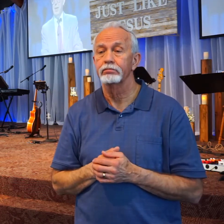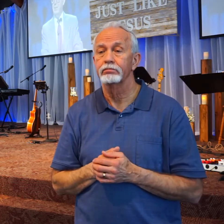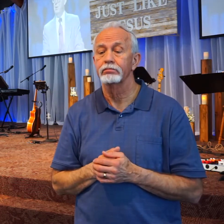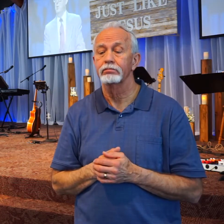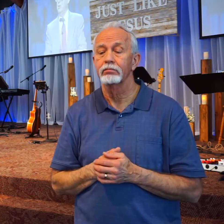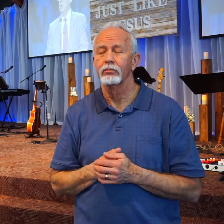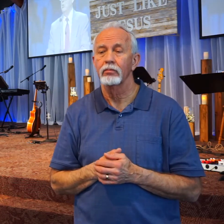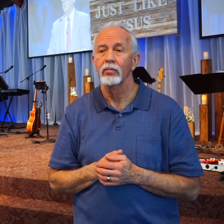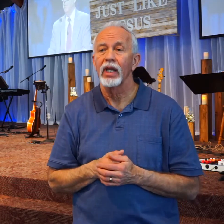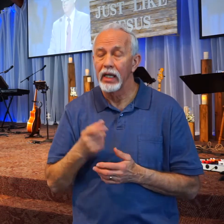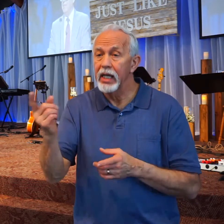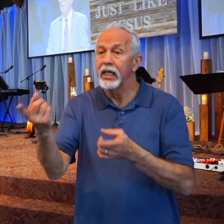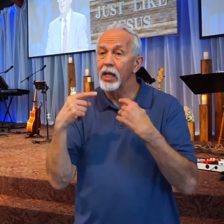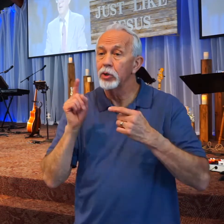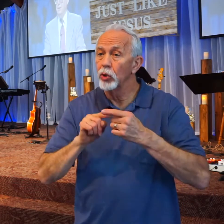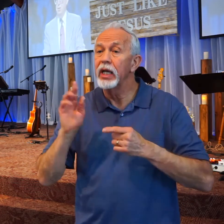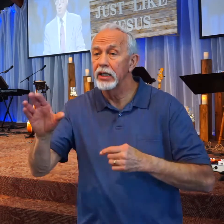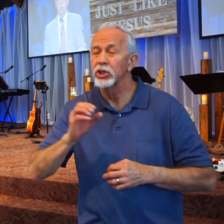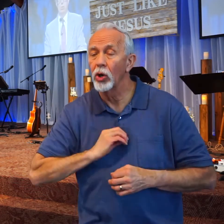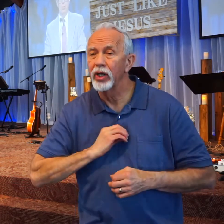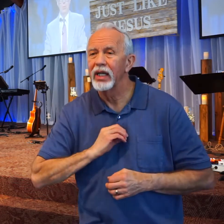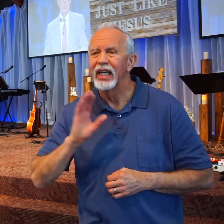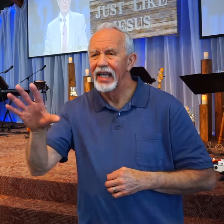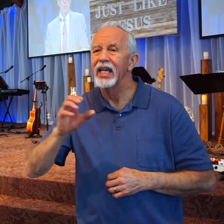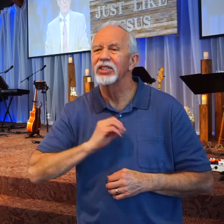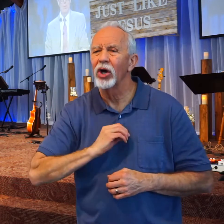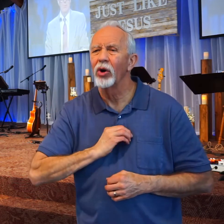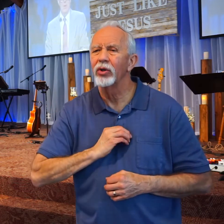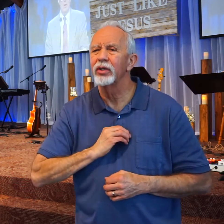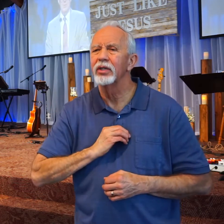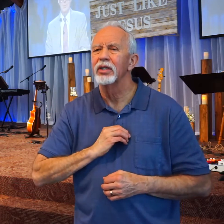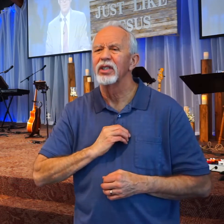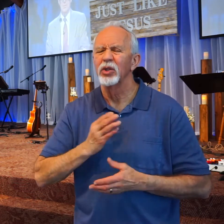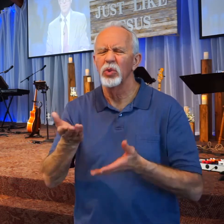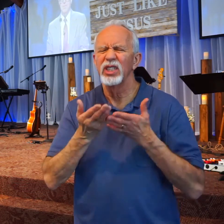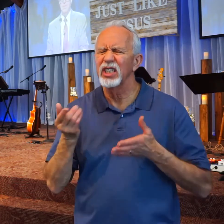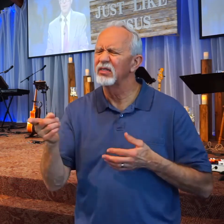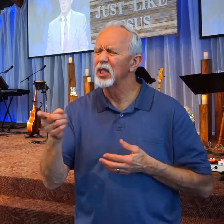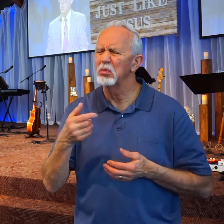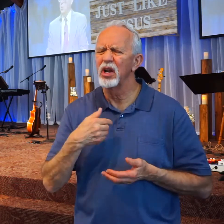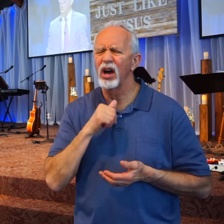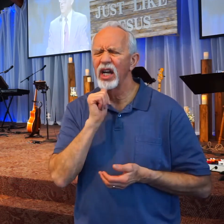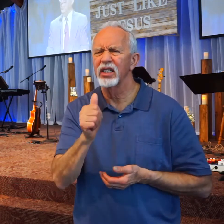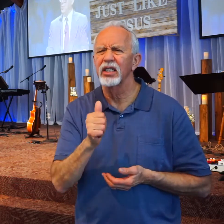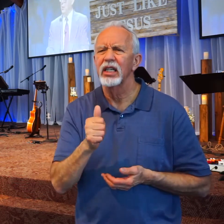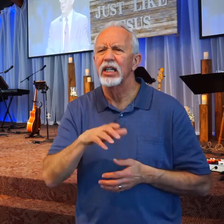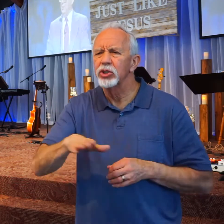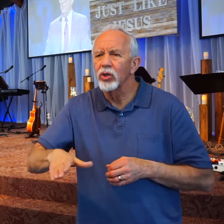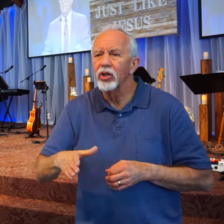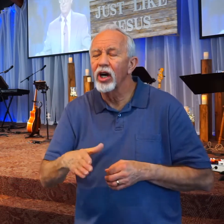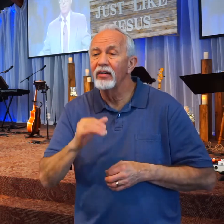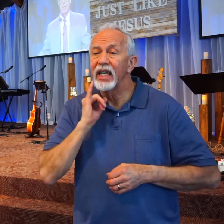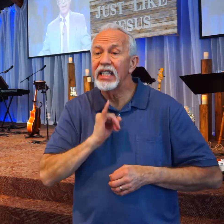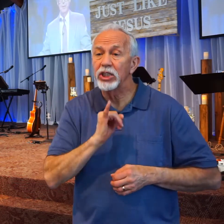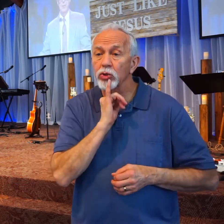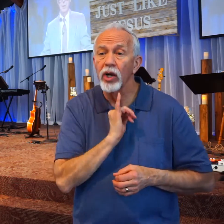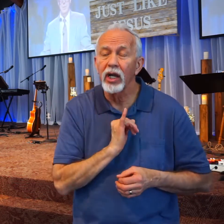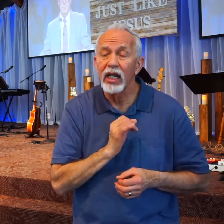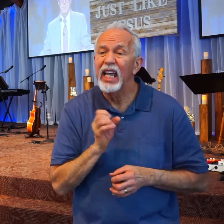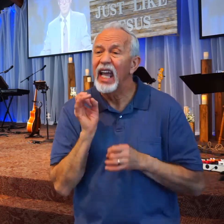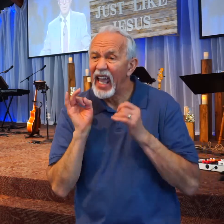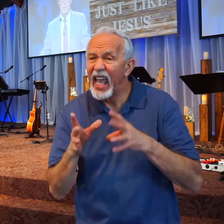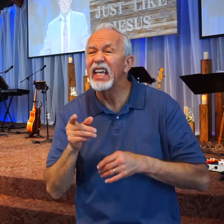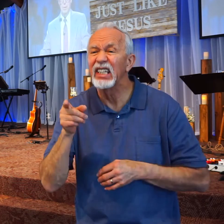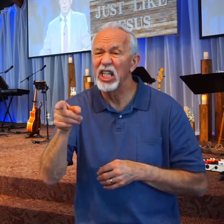He came unto his own, and his own received him not. The children of Israel hated